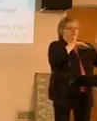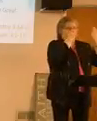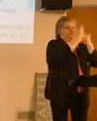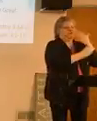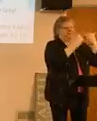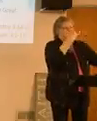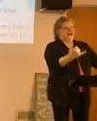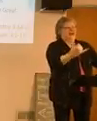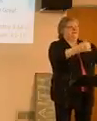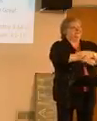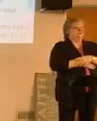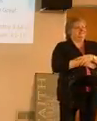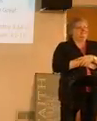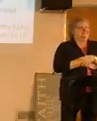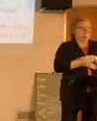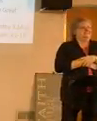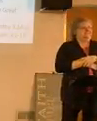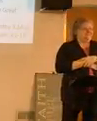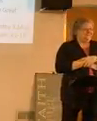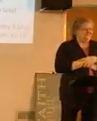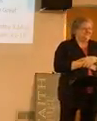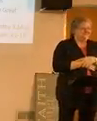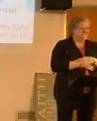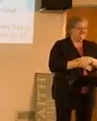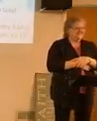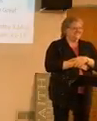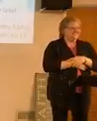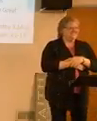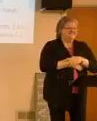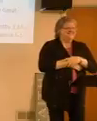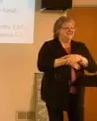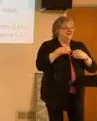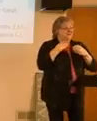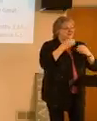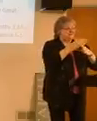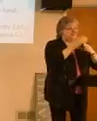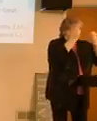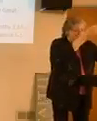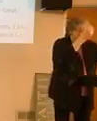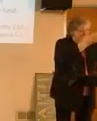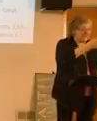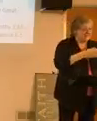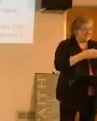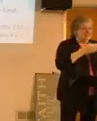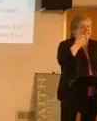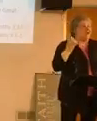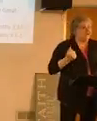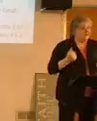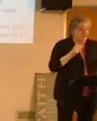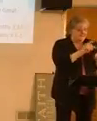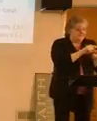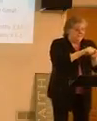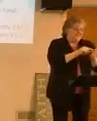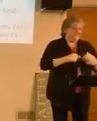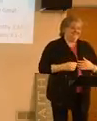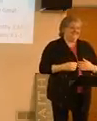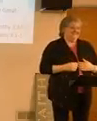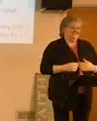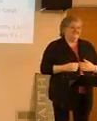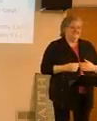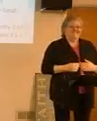bulletins. And we can share the information. And so how awesome it is,